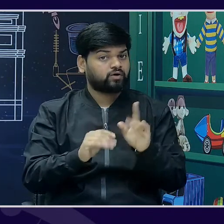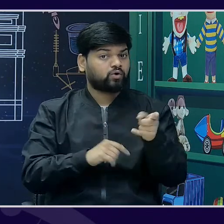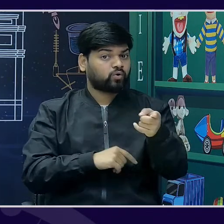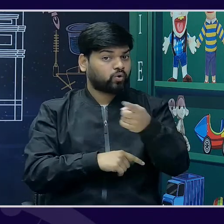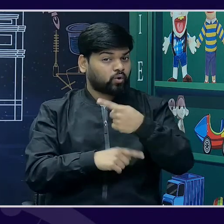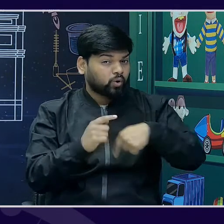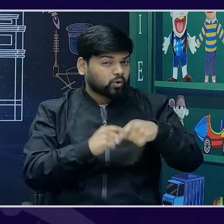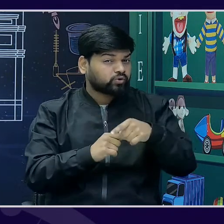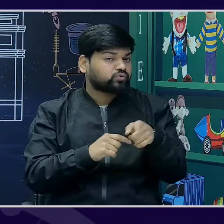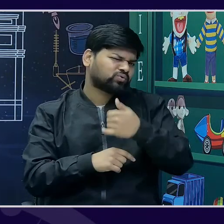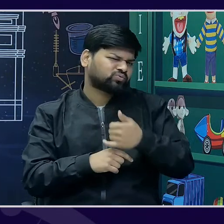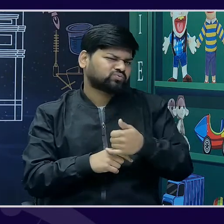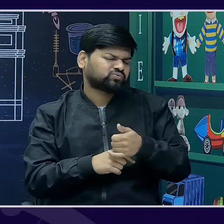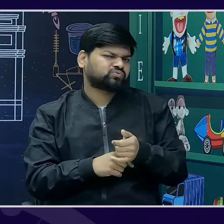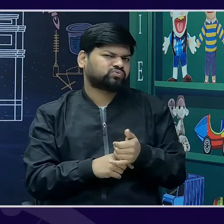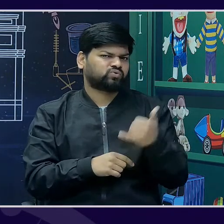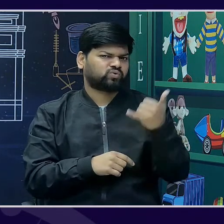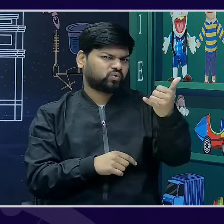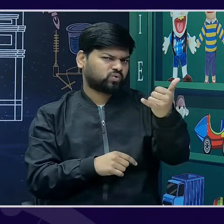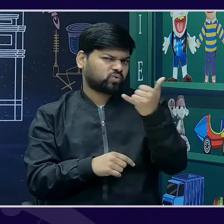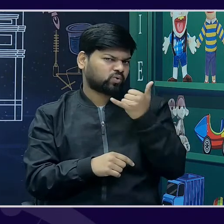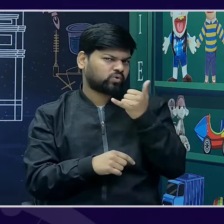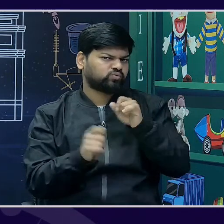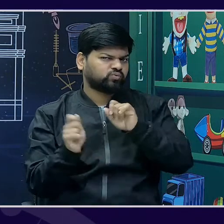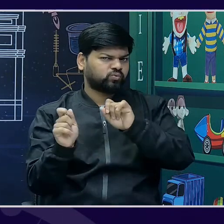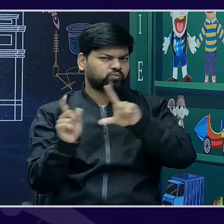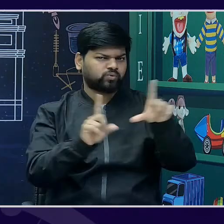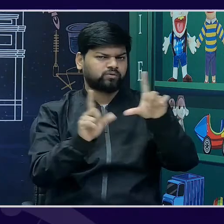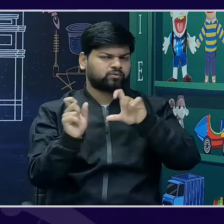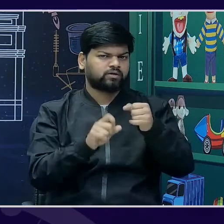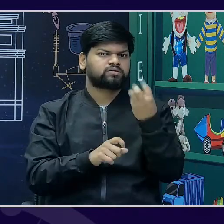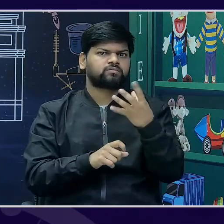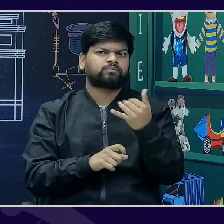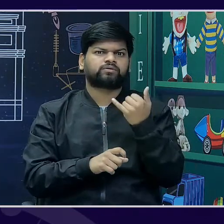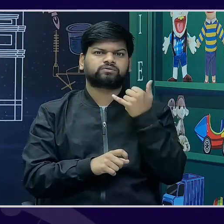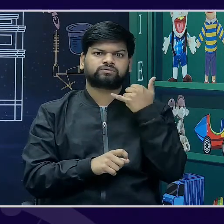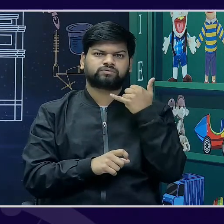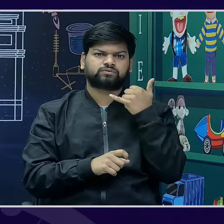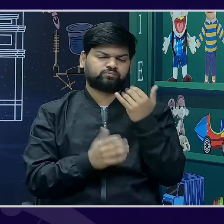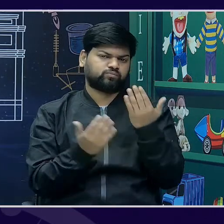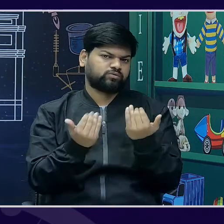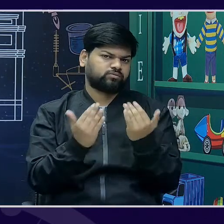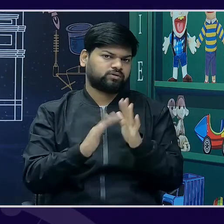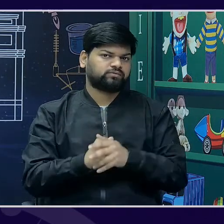this contact number that is flashing on your screens. So you can give us a call at